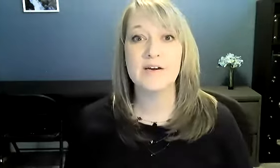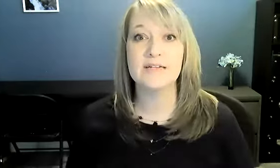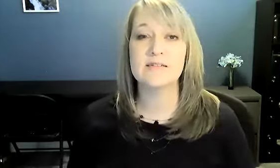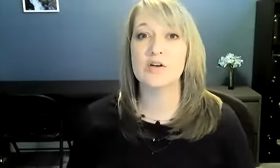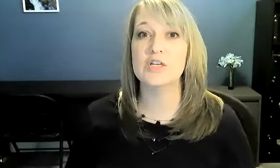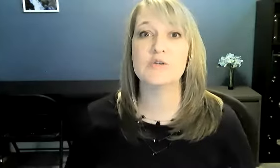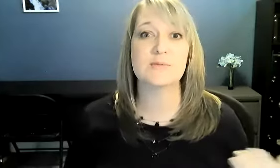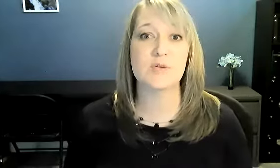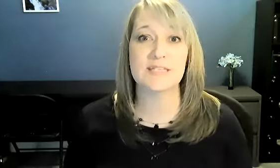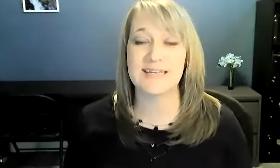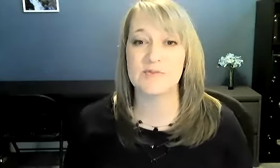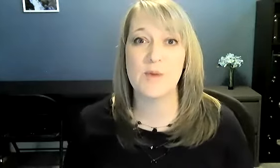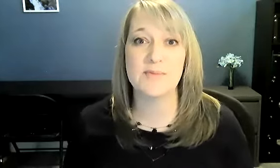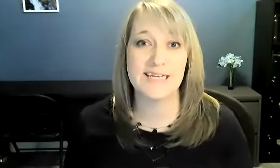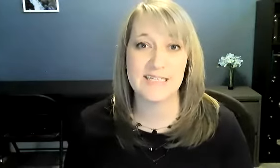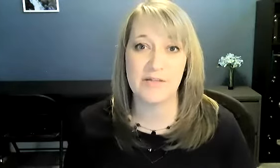Parents, all you do is put the signs for mom and dad together.